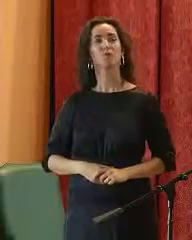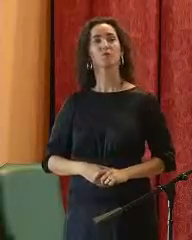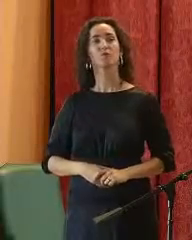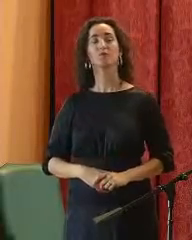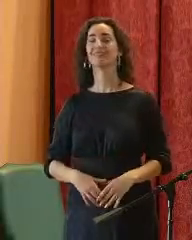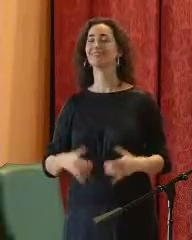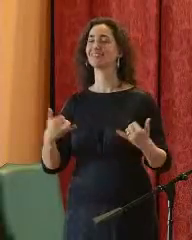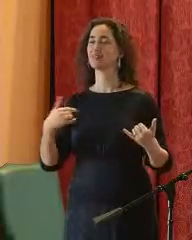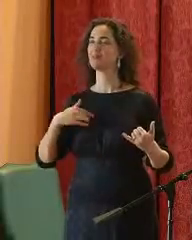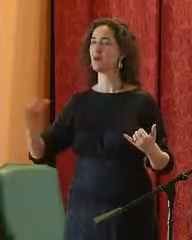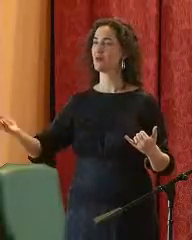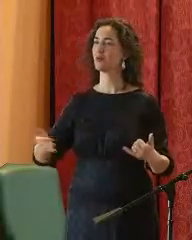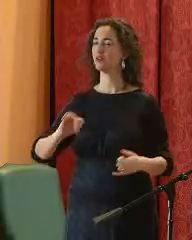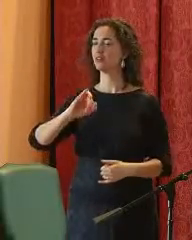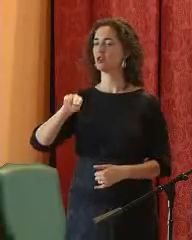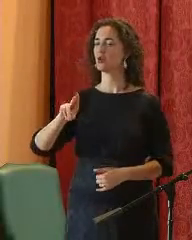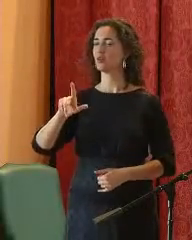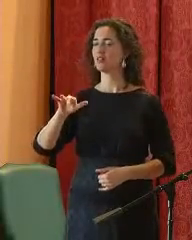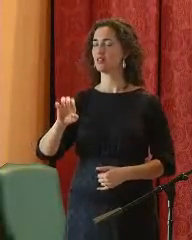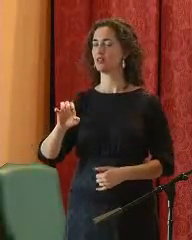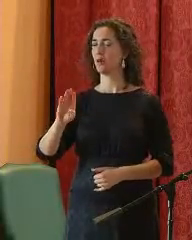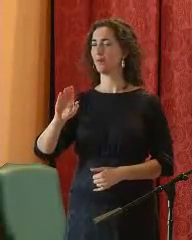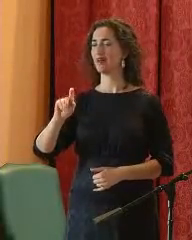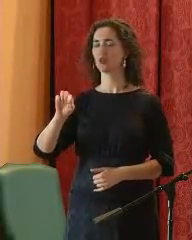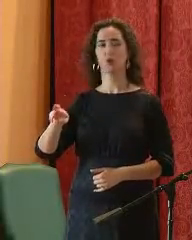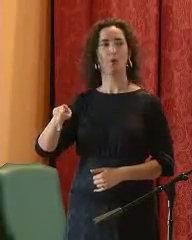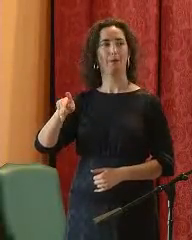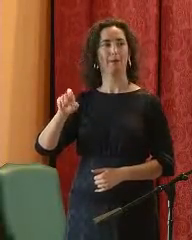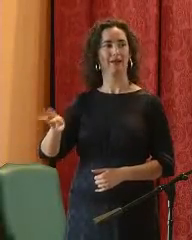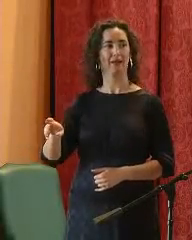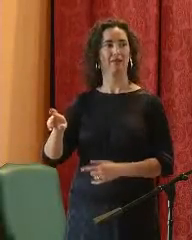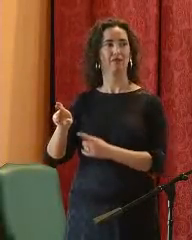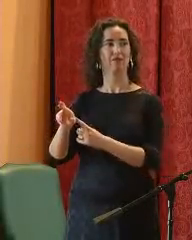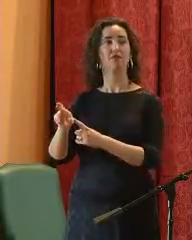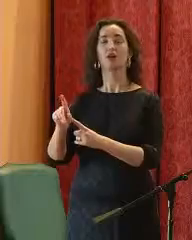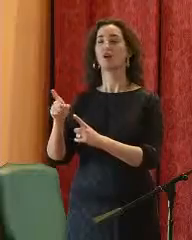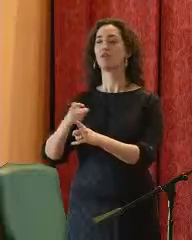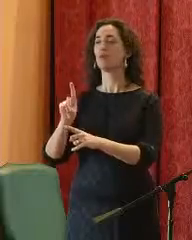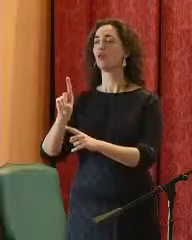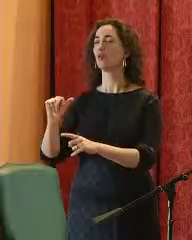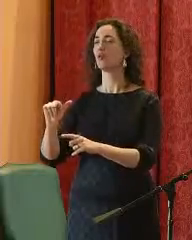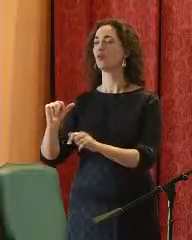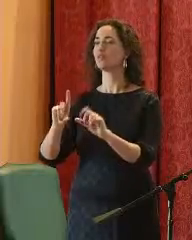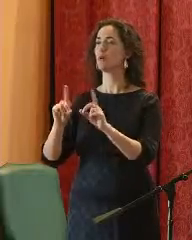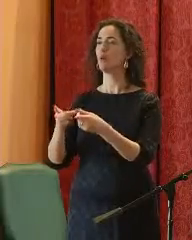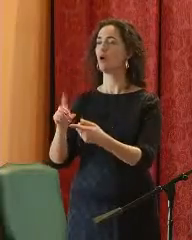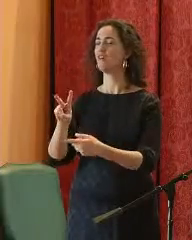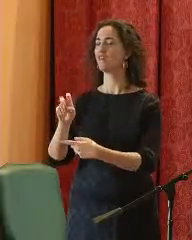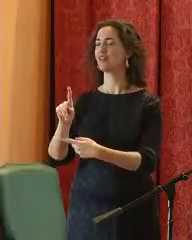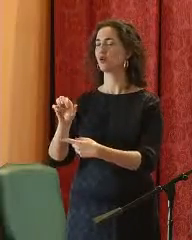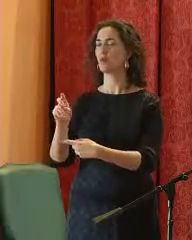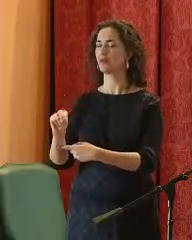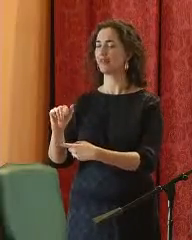I would like to welcome Julie Baxter Payer from the Louisiana Department of Veteran Affairs to introduce the award